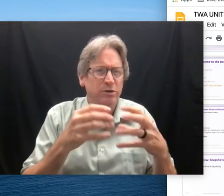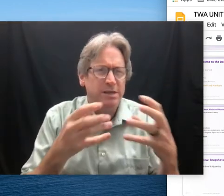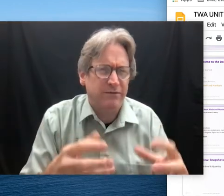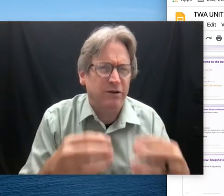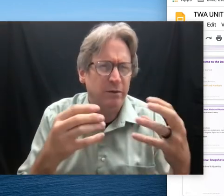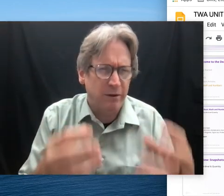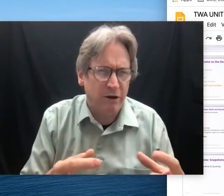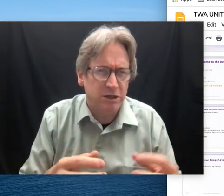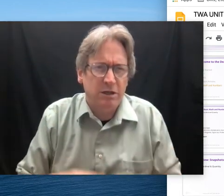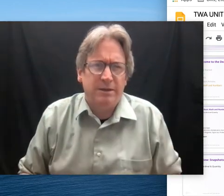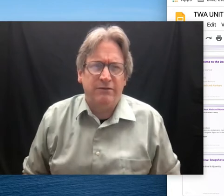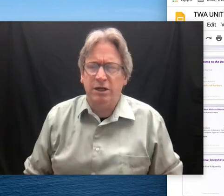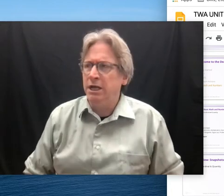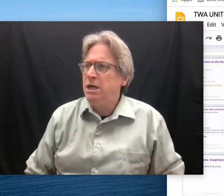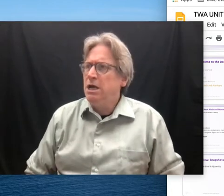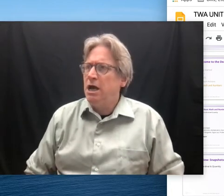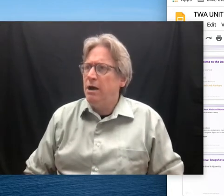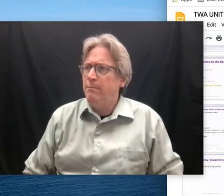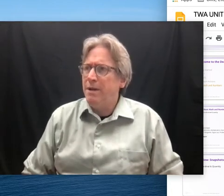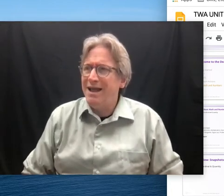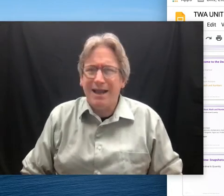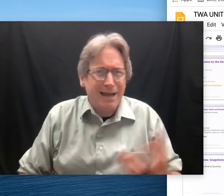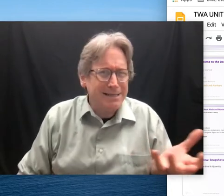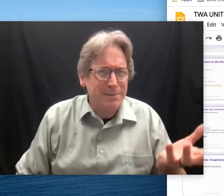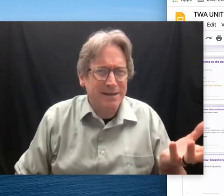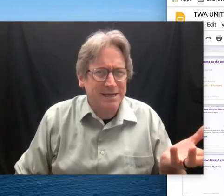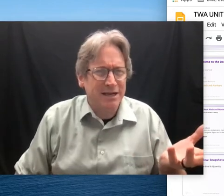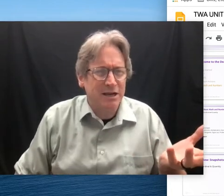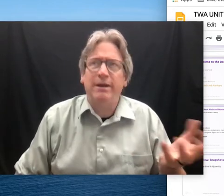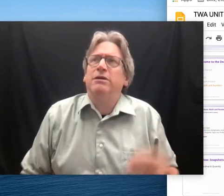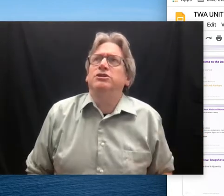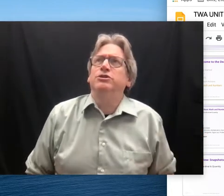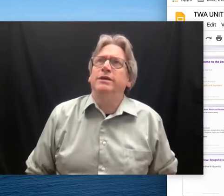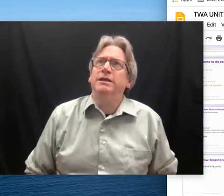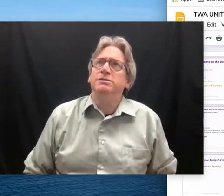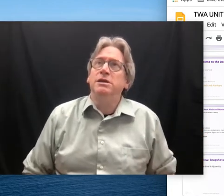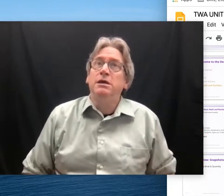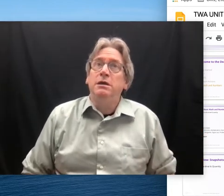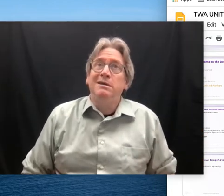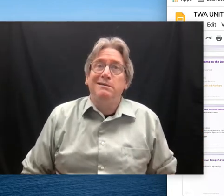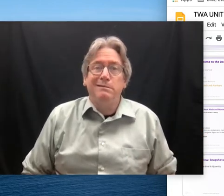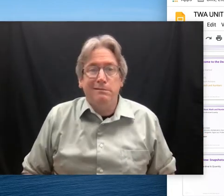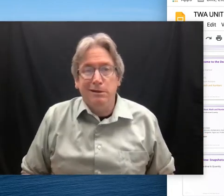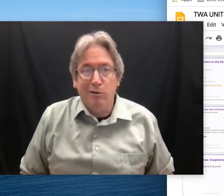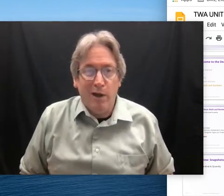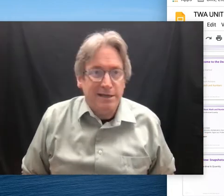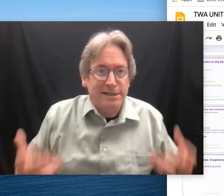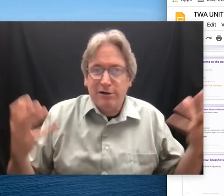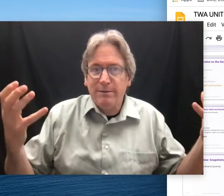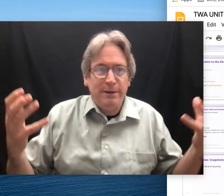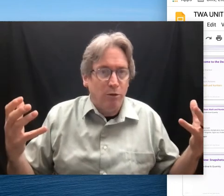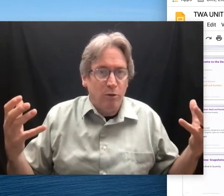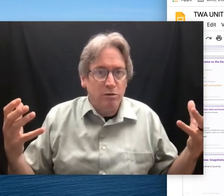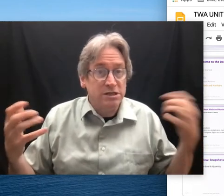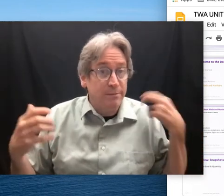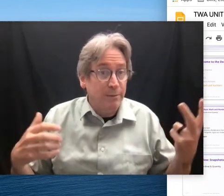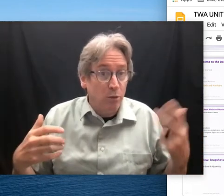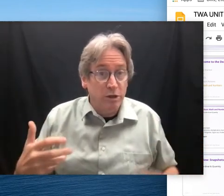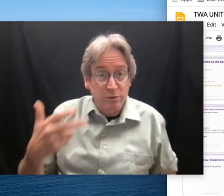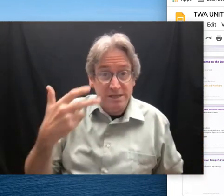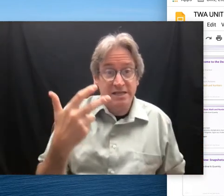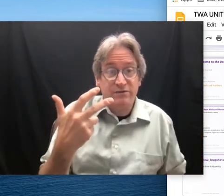Because we use it differently, we function a little bit differently. I guess the best I can compare it to is, as hearing people,